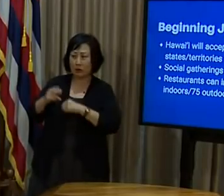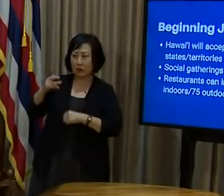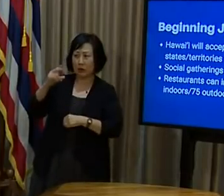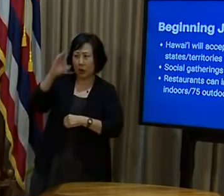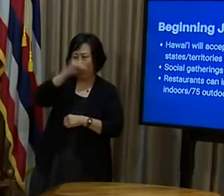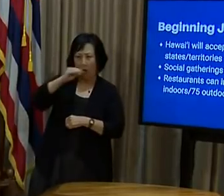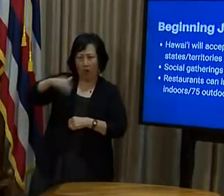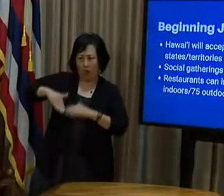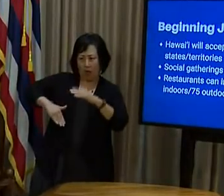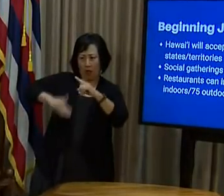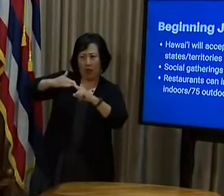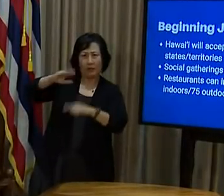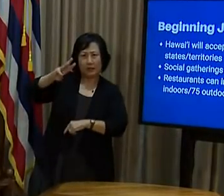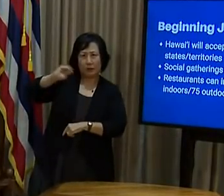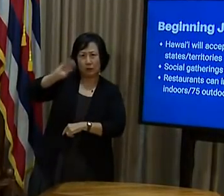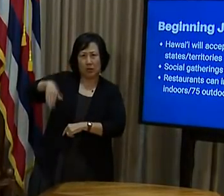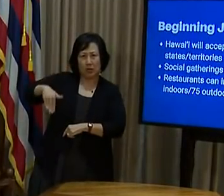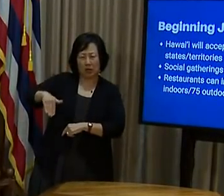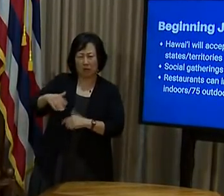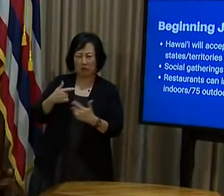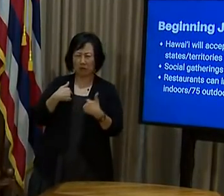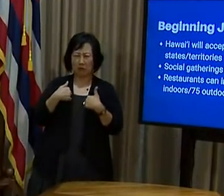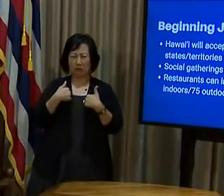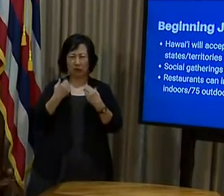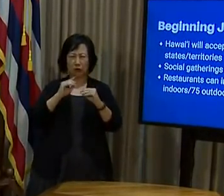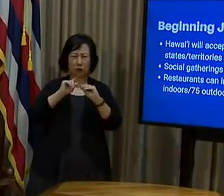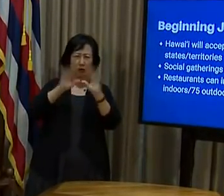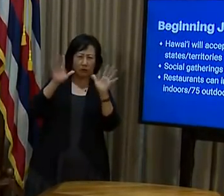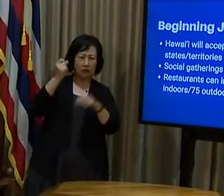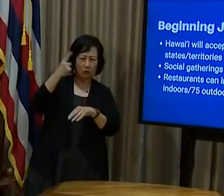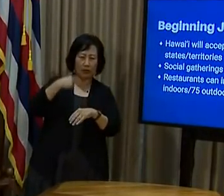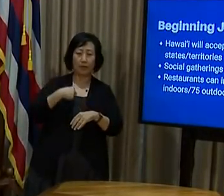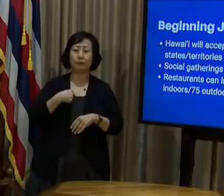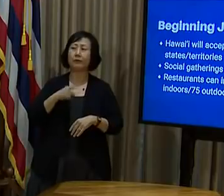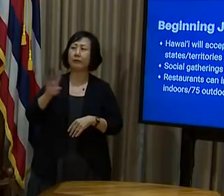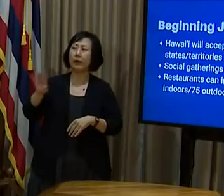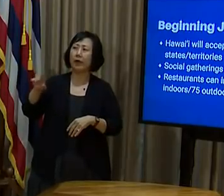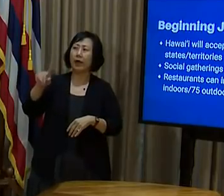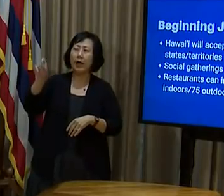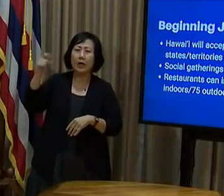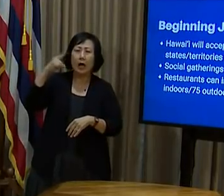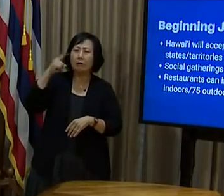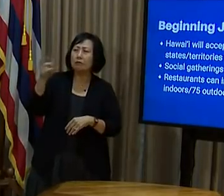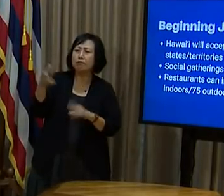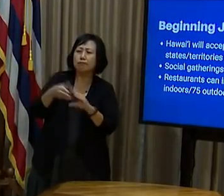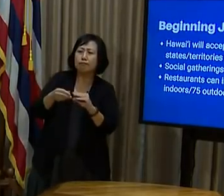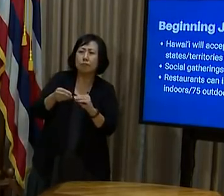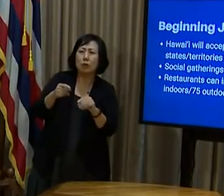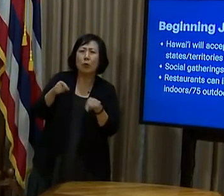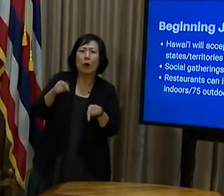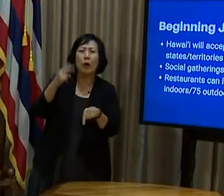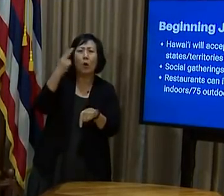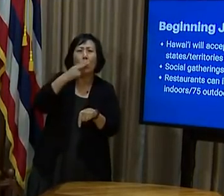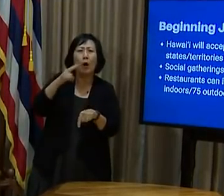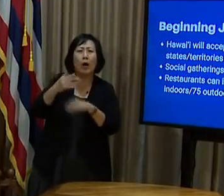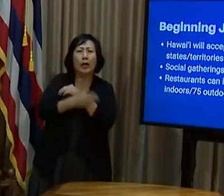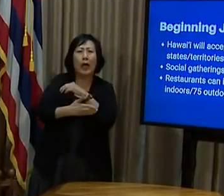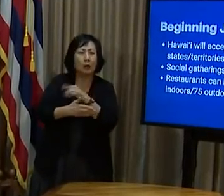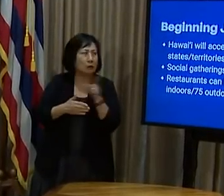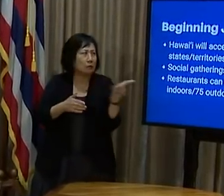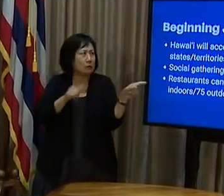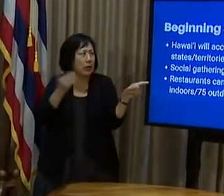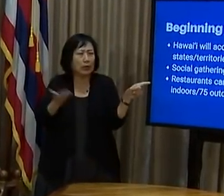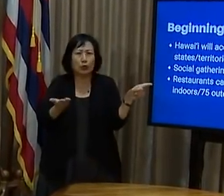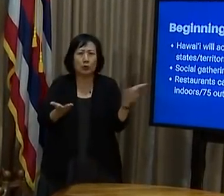yet. I just want to make sure I understand all that and what Governor might be able to say about Hawaii County as well, since they're not